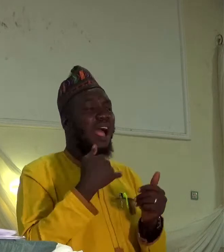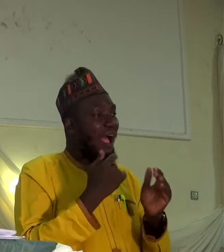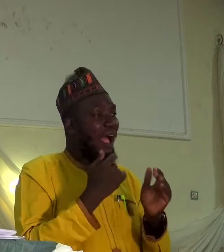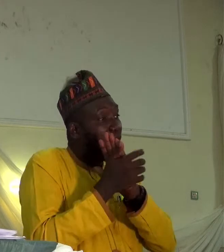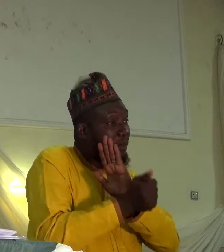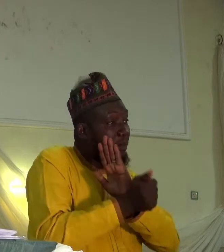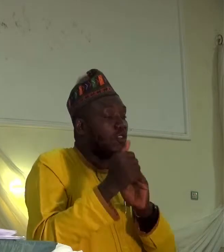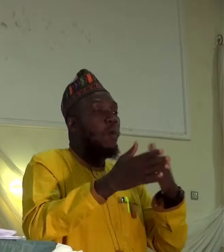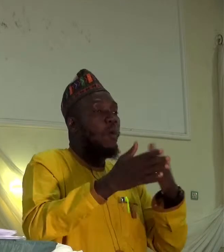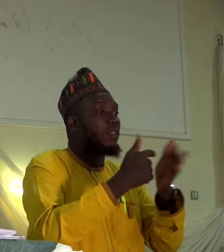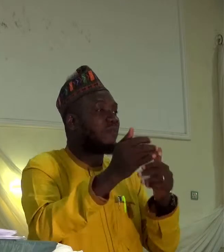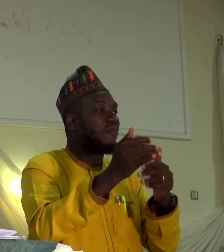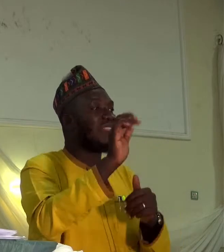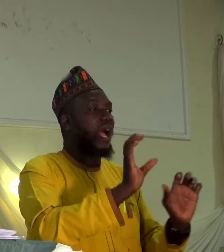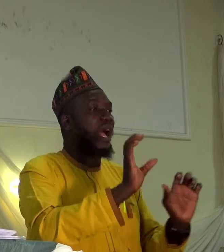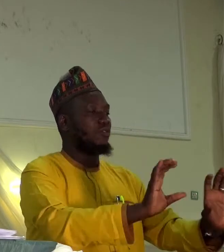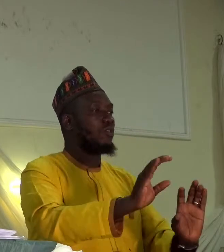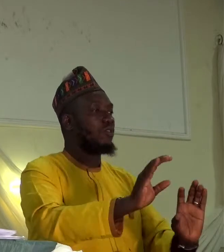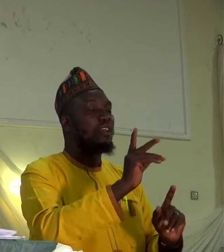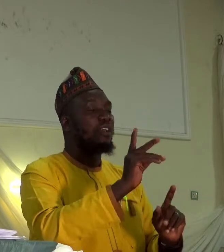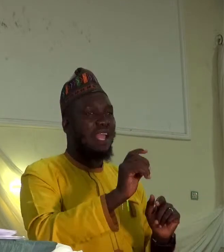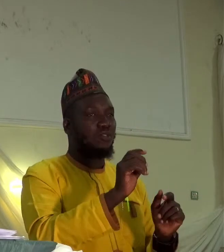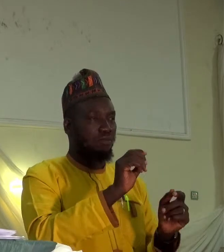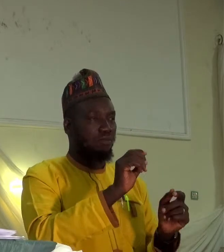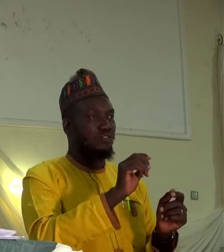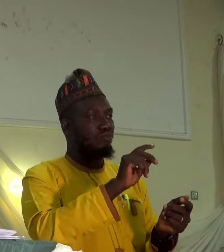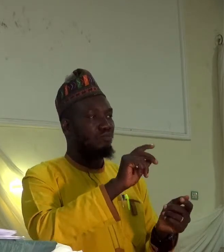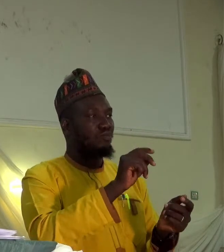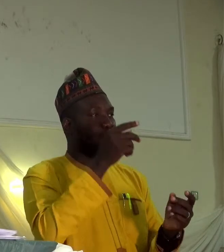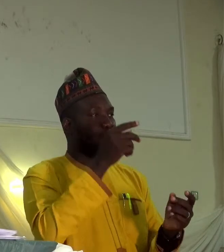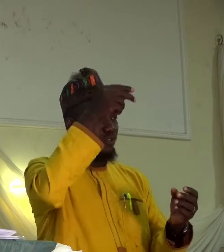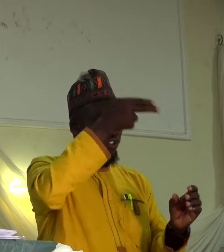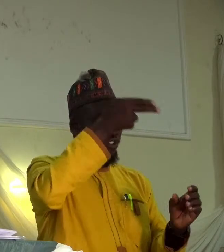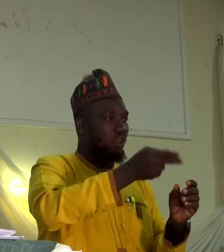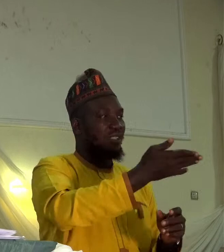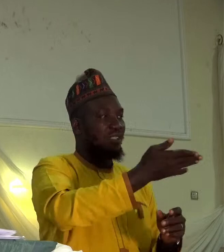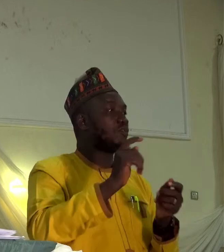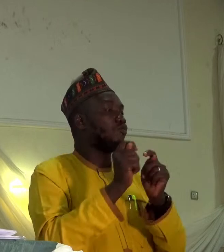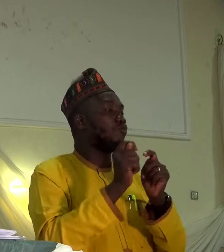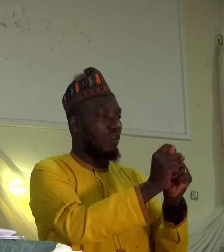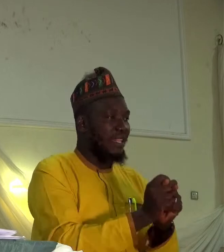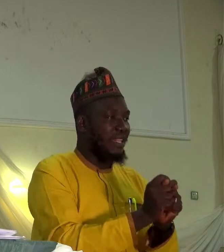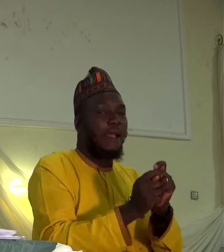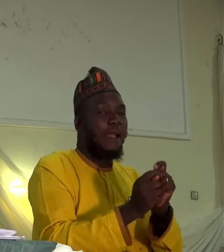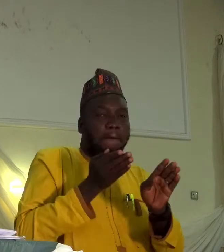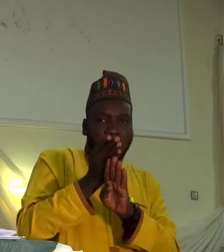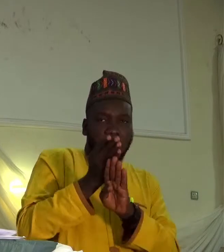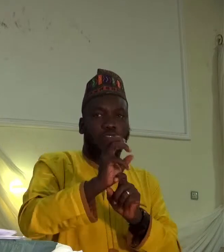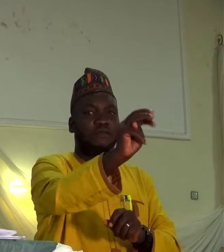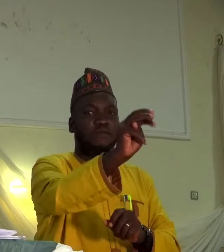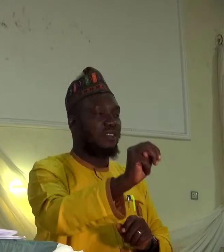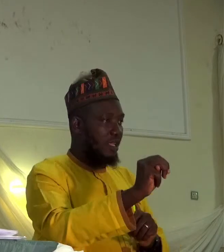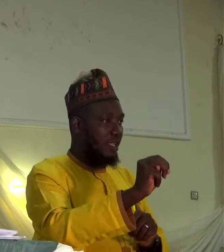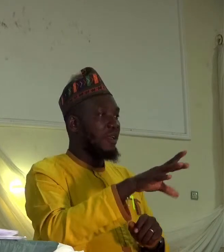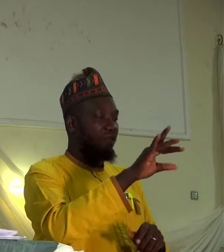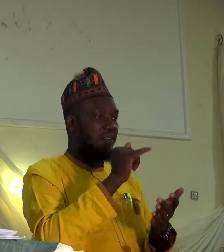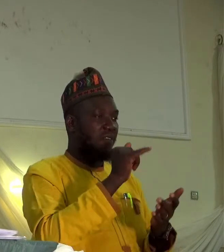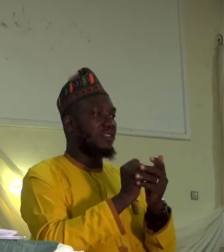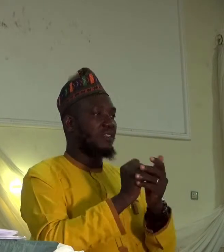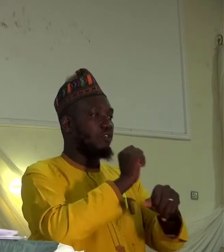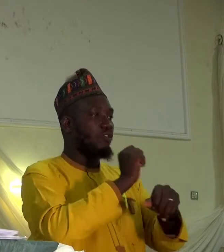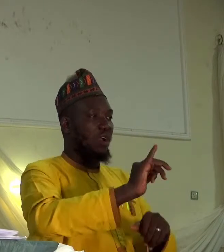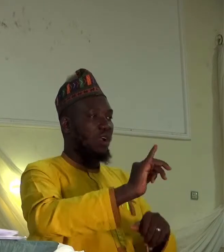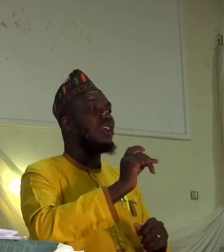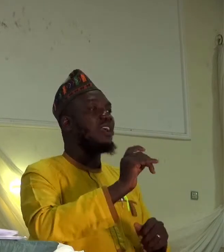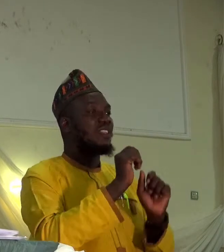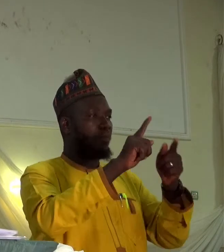are doing. More, the Mukamaka. Character-wise, majority of them are not found wanting. They are able to grow.